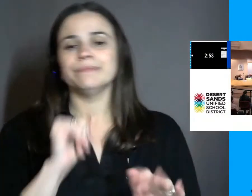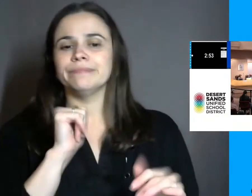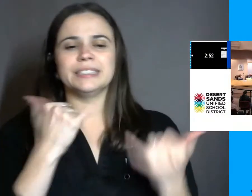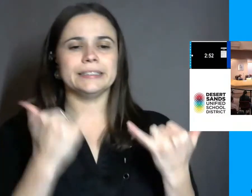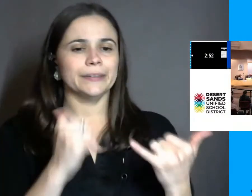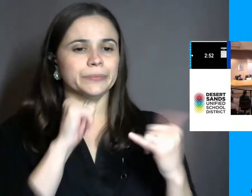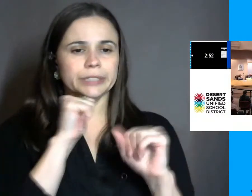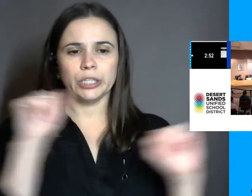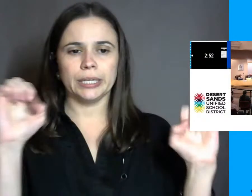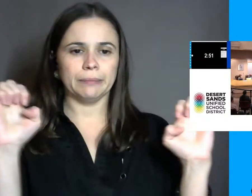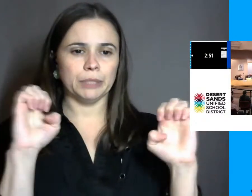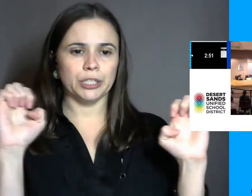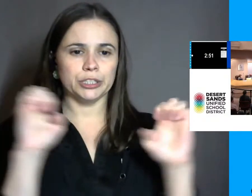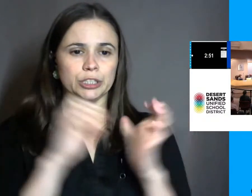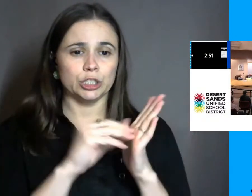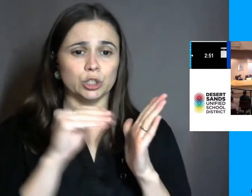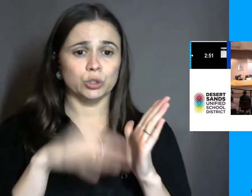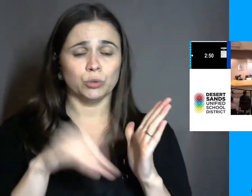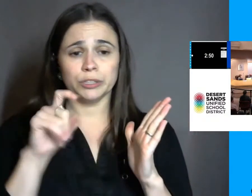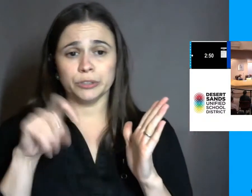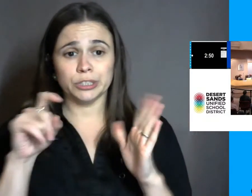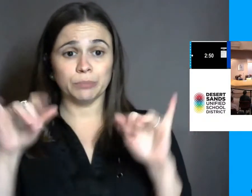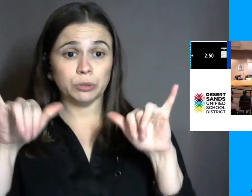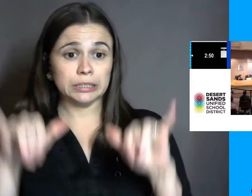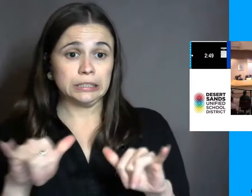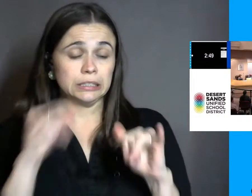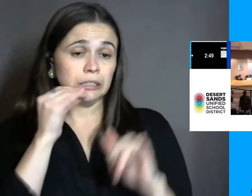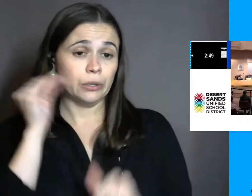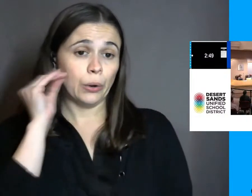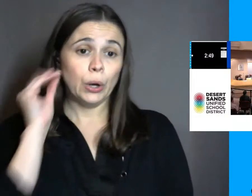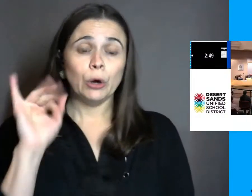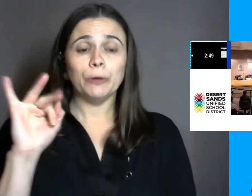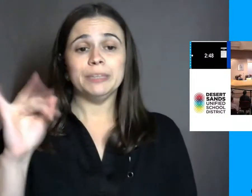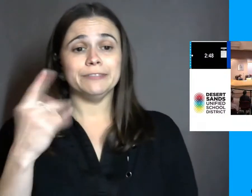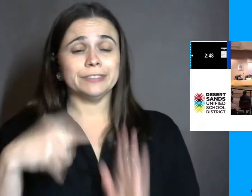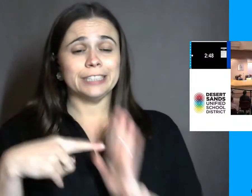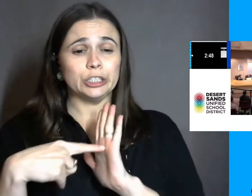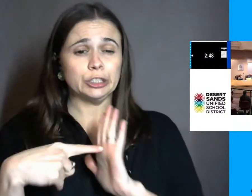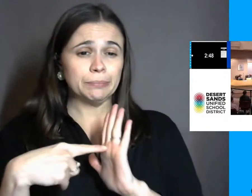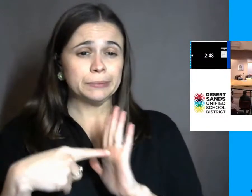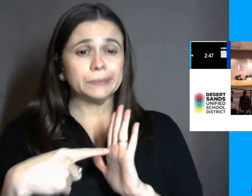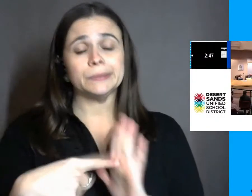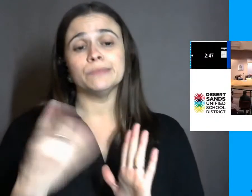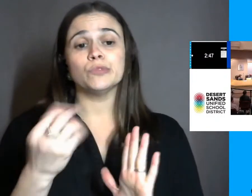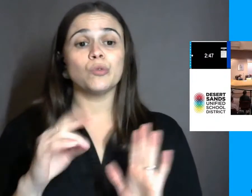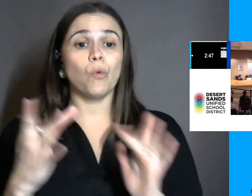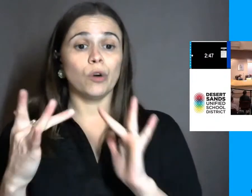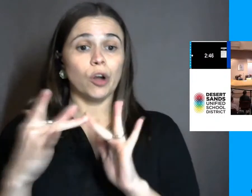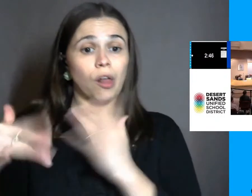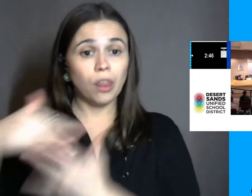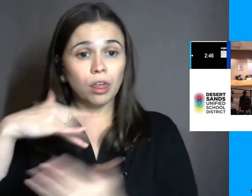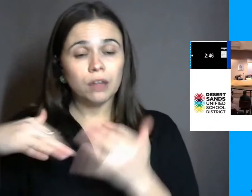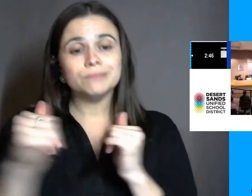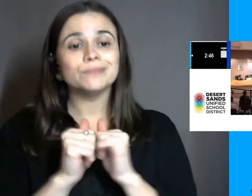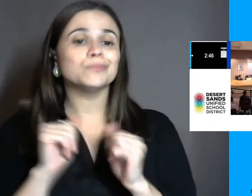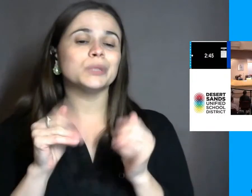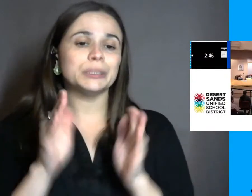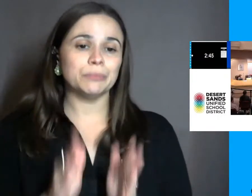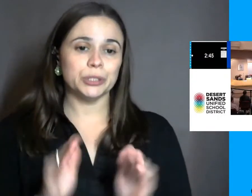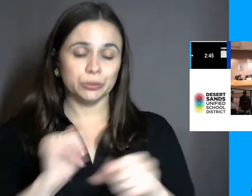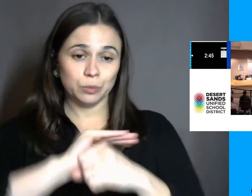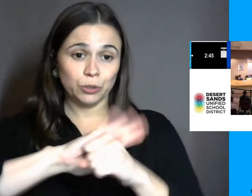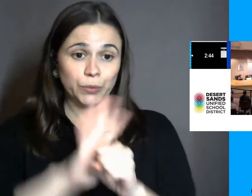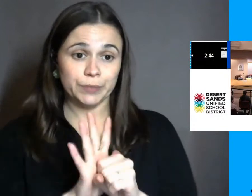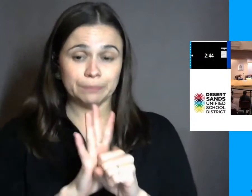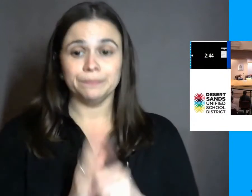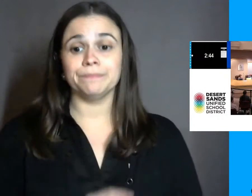are instructed to stay home if exhibiting symptoms or if they have been in contact with anyone that has COVID. The fact